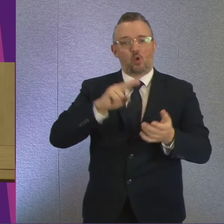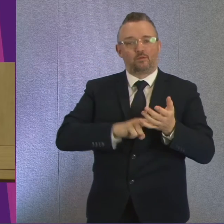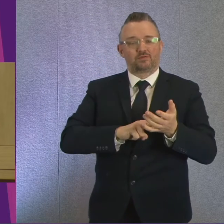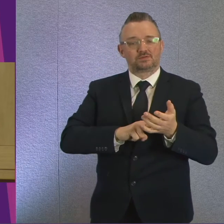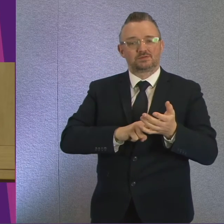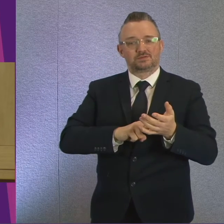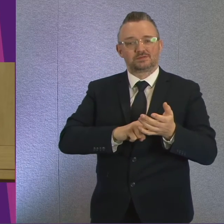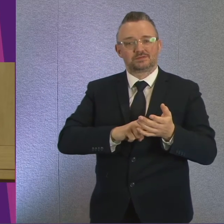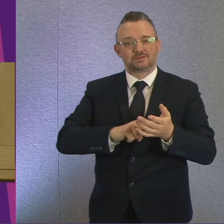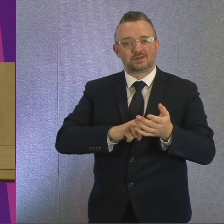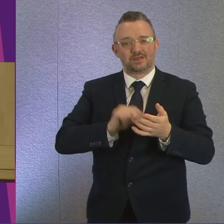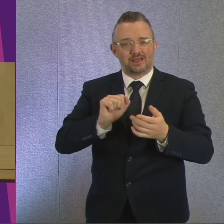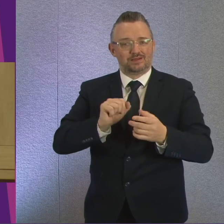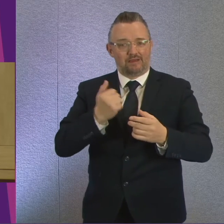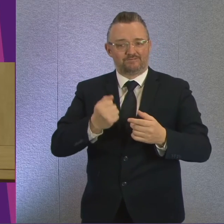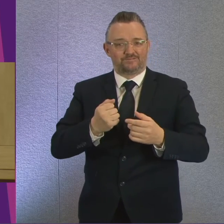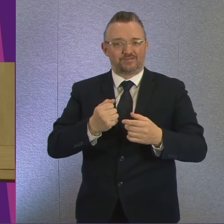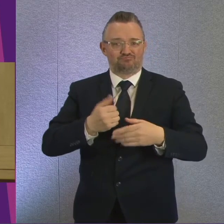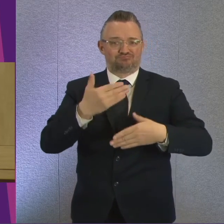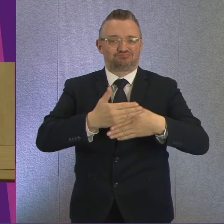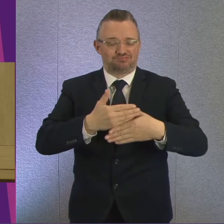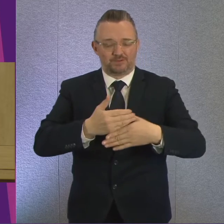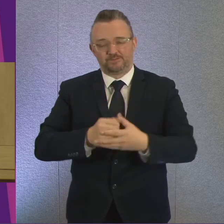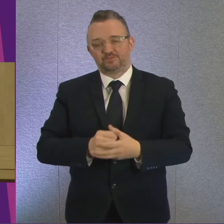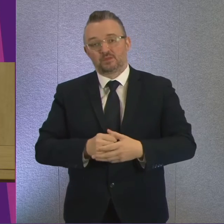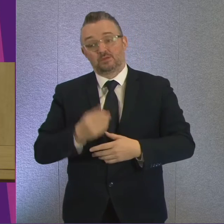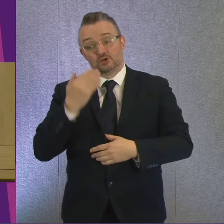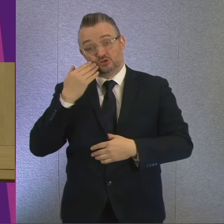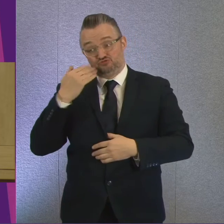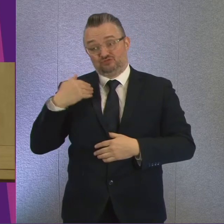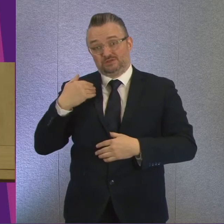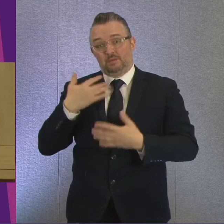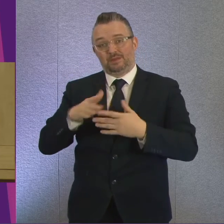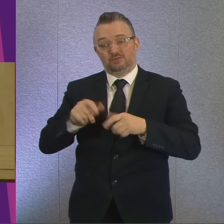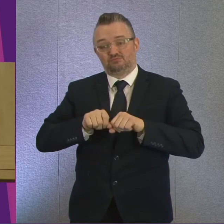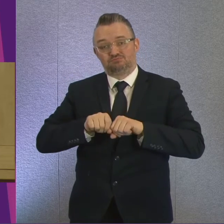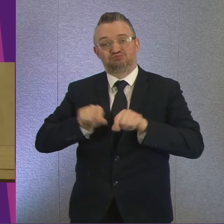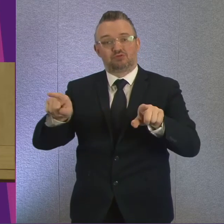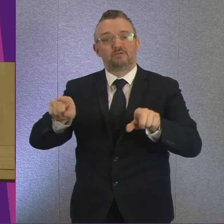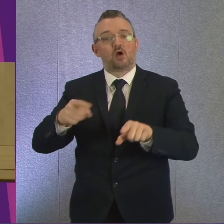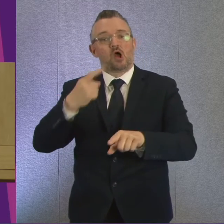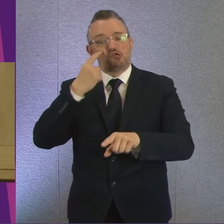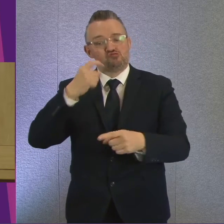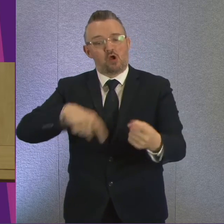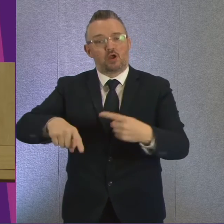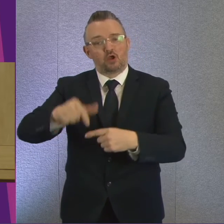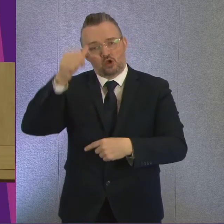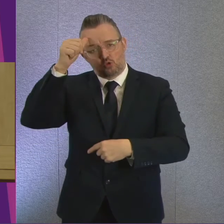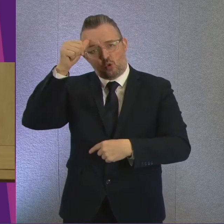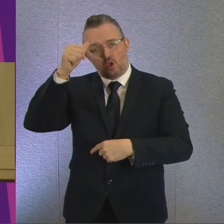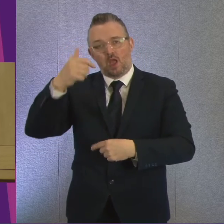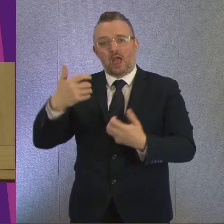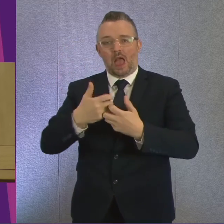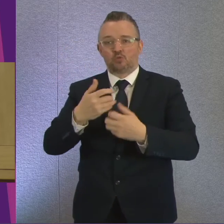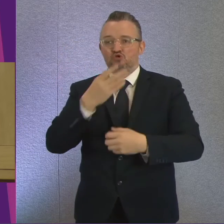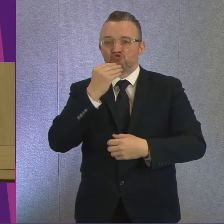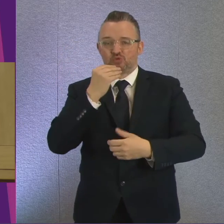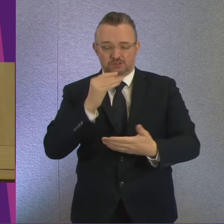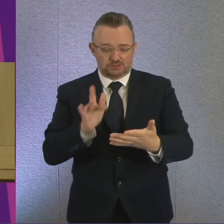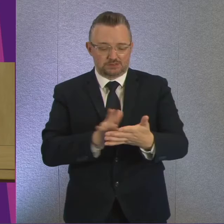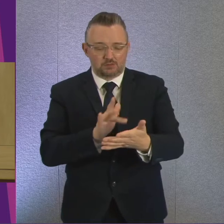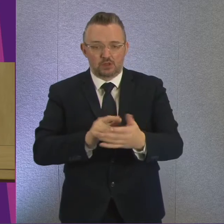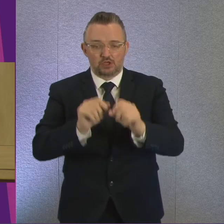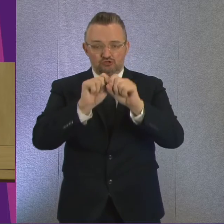Last week we launched a digital resource specifically to help children and young people learn about the healthy use of screens and social media.